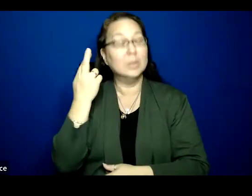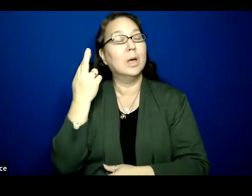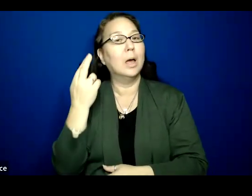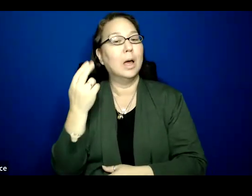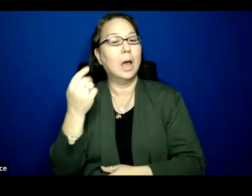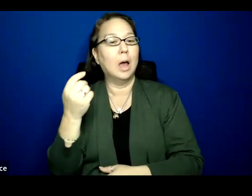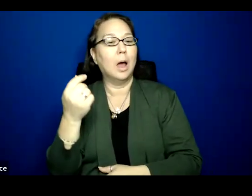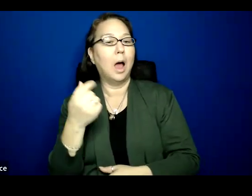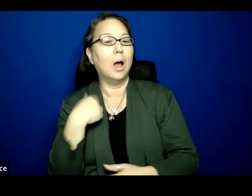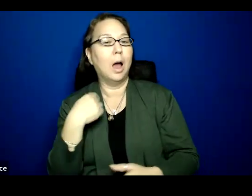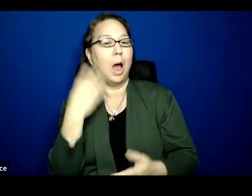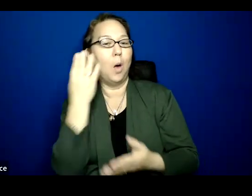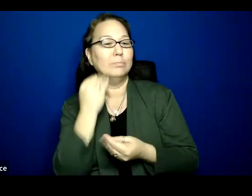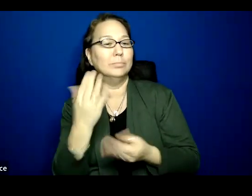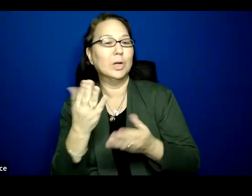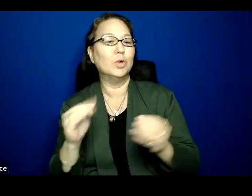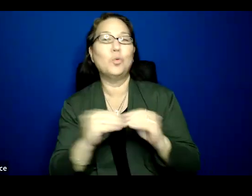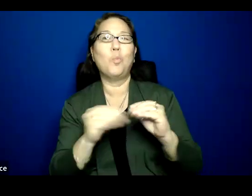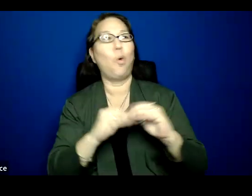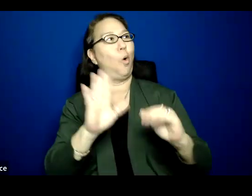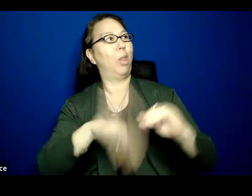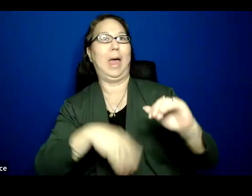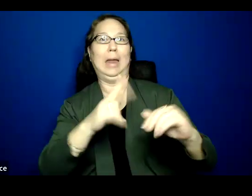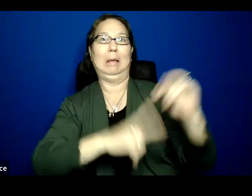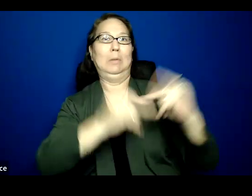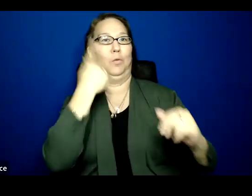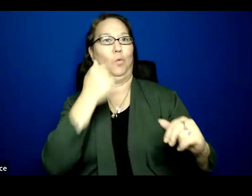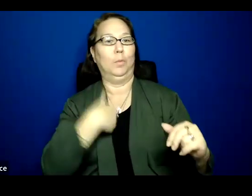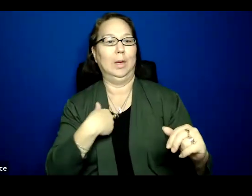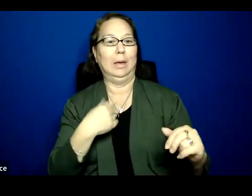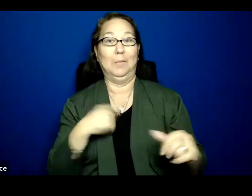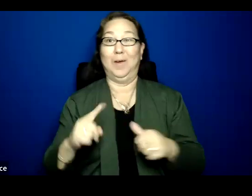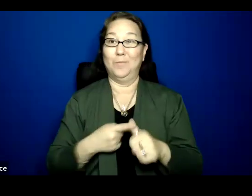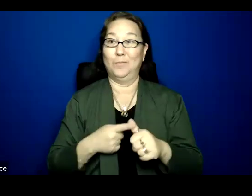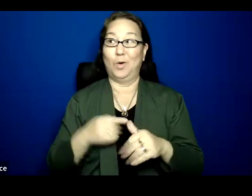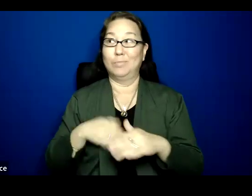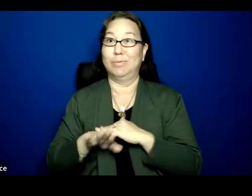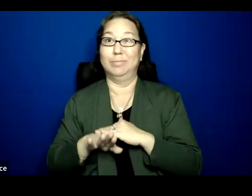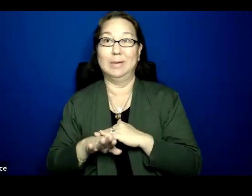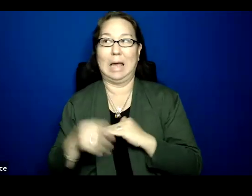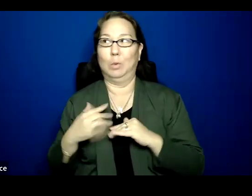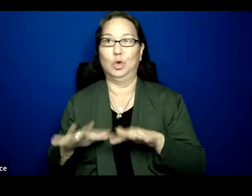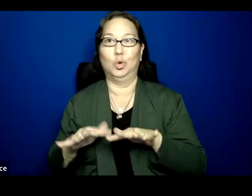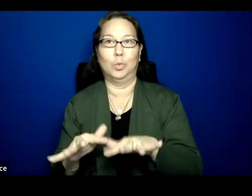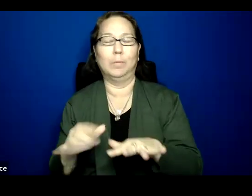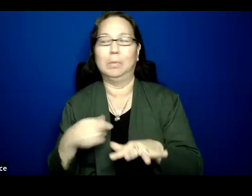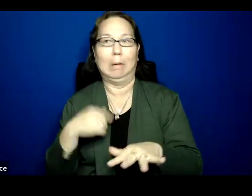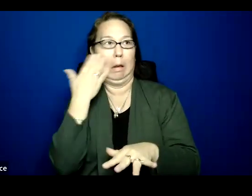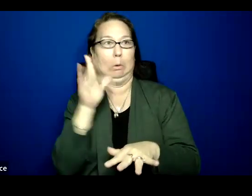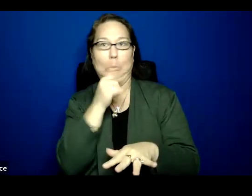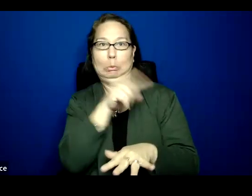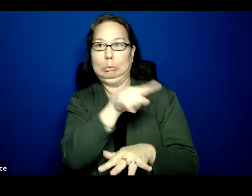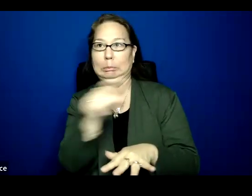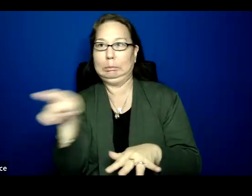for me. I remember when I first come to the school, I was really nervous because I didn't know anyone yet. I feel like I wasn't good enough,